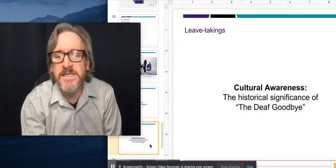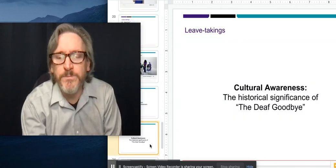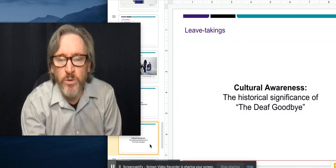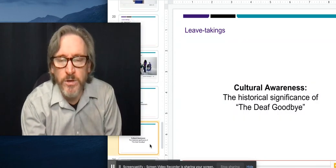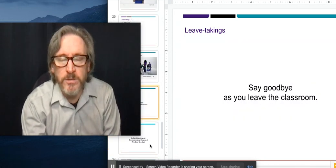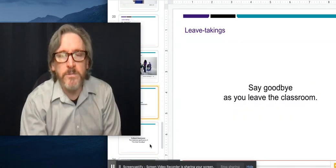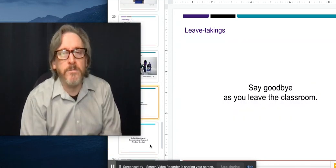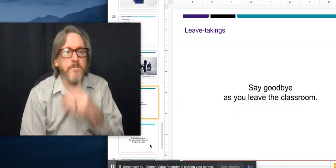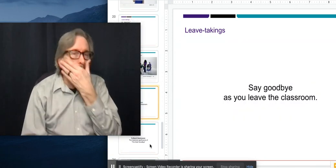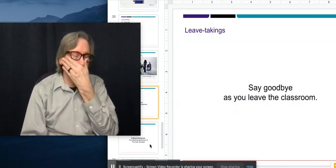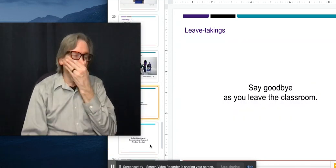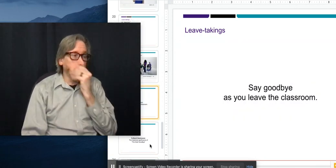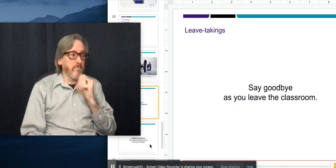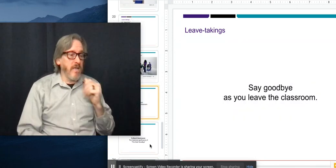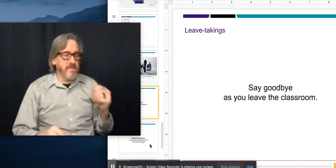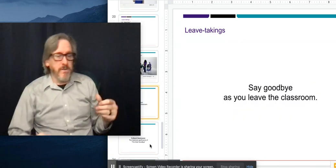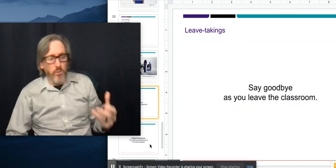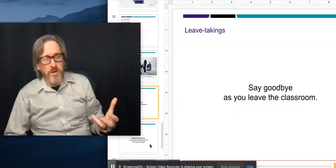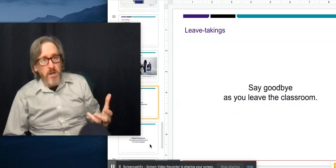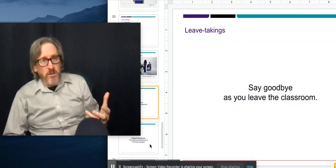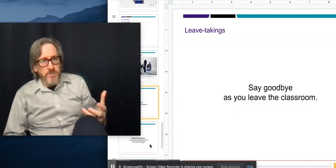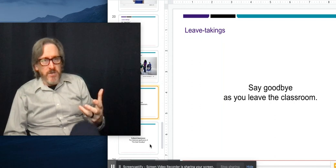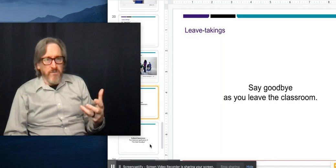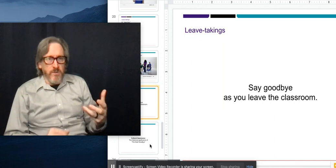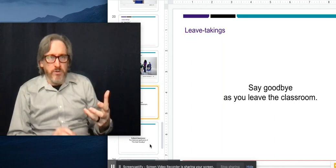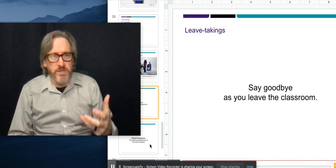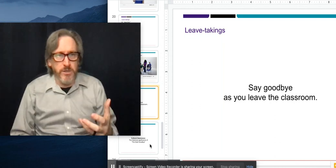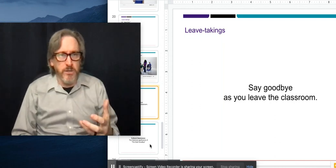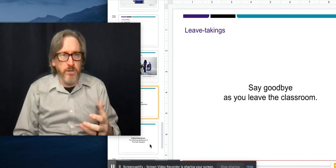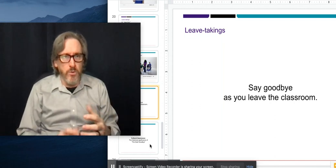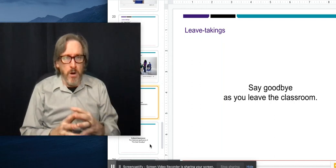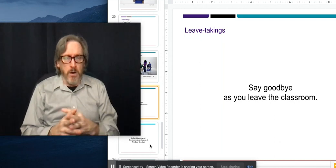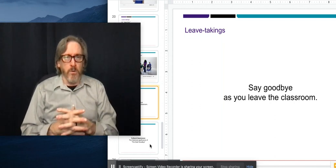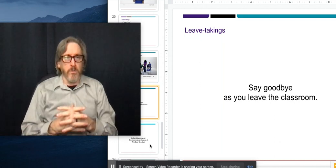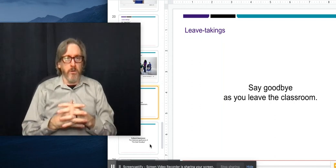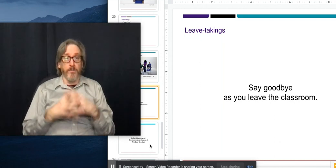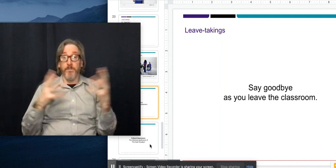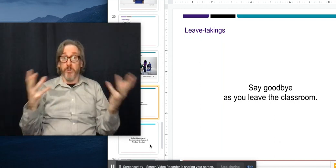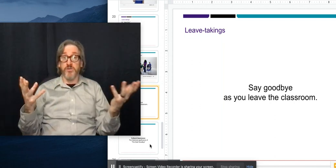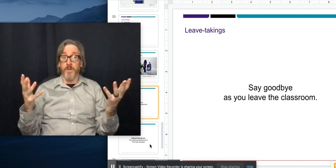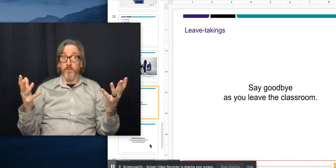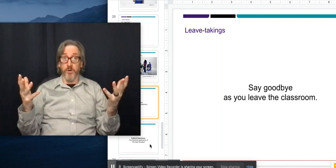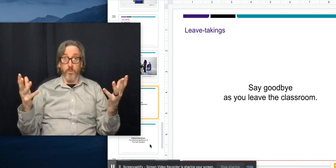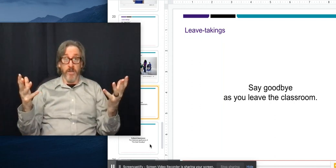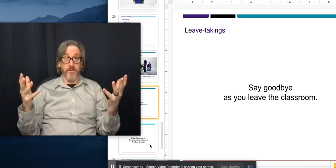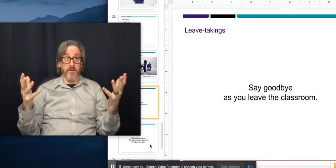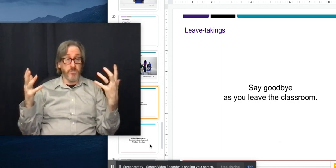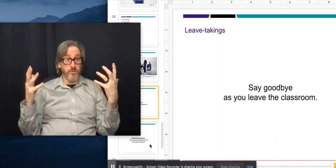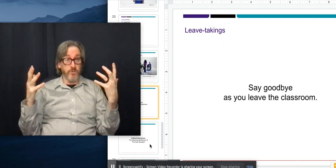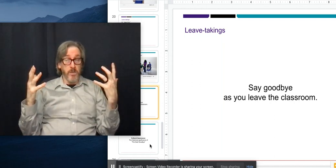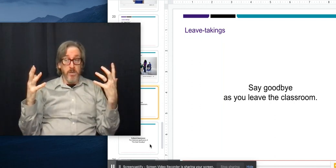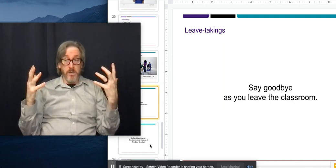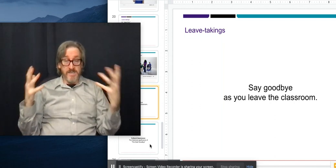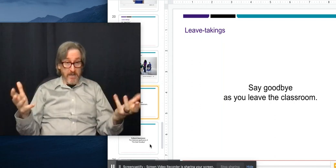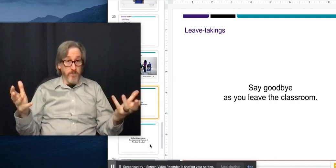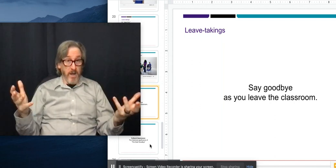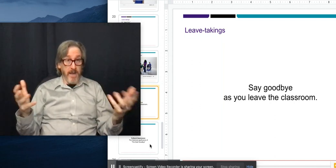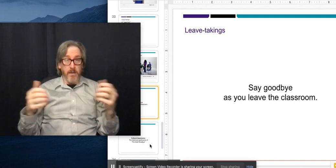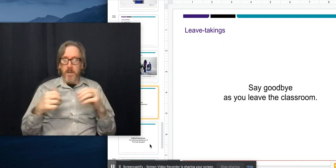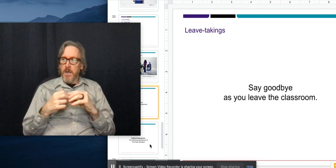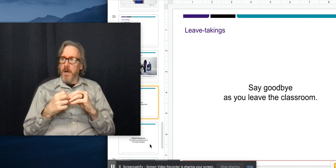And it's important. It's an important acknowledgement of the person you are, the person or people you're with, to